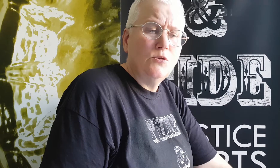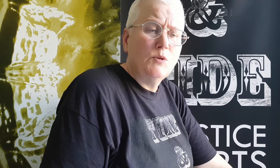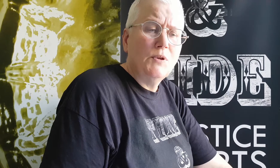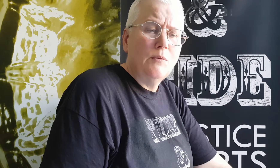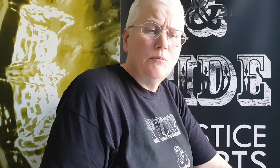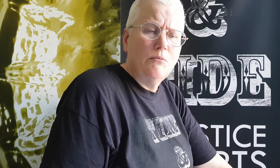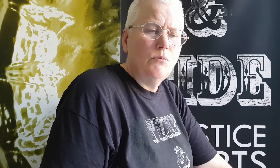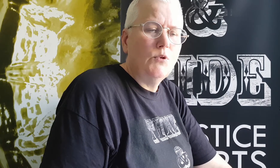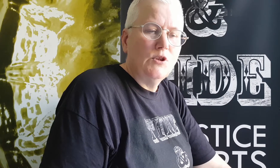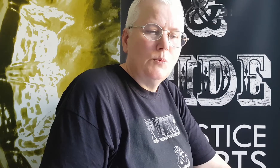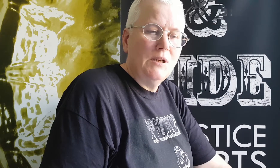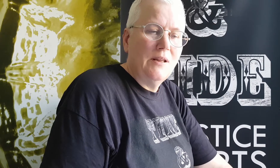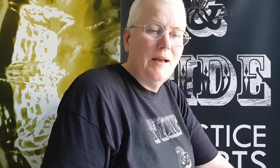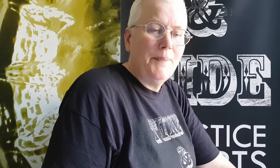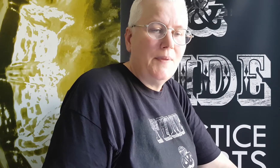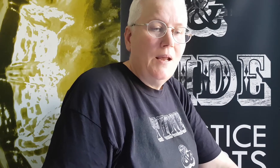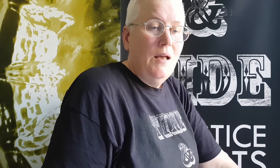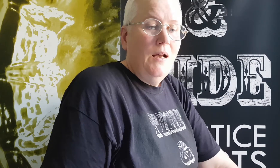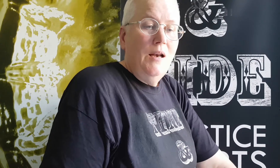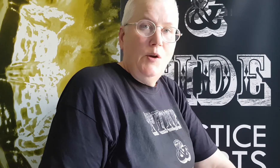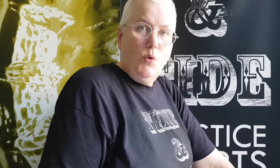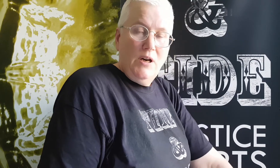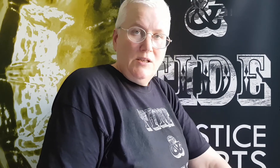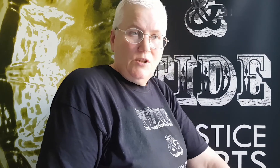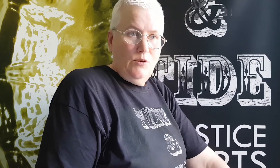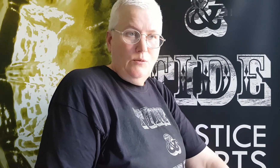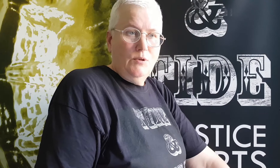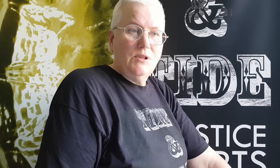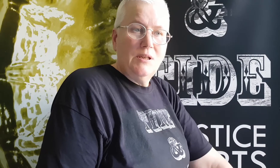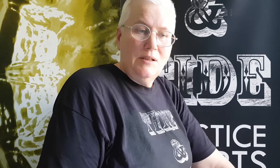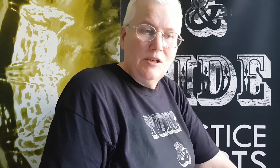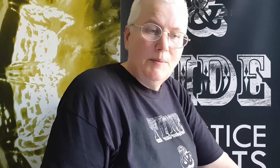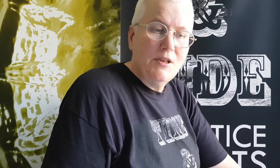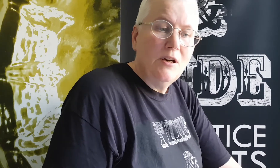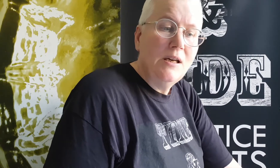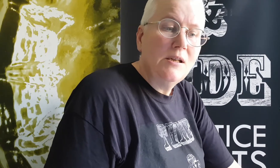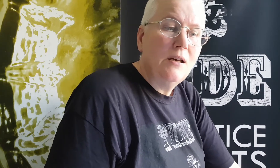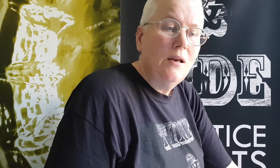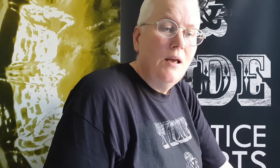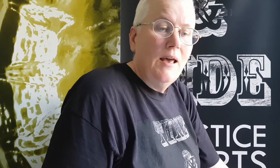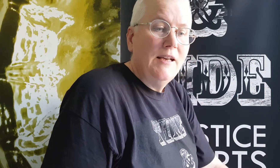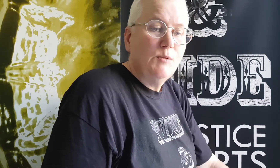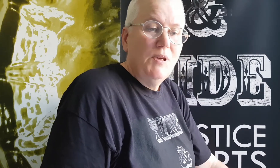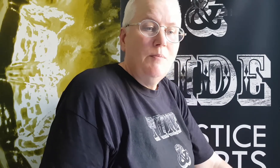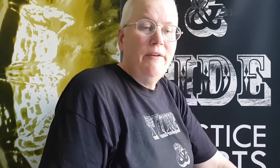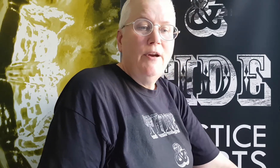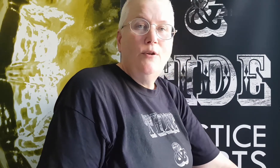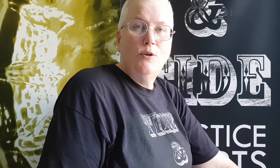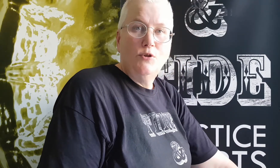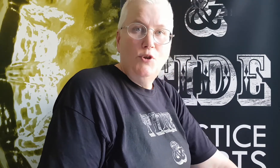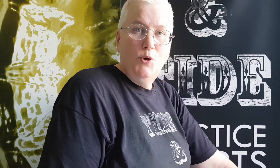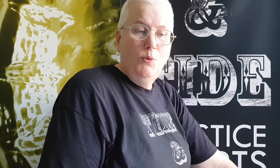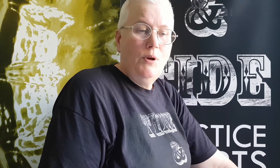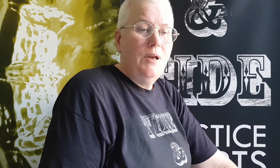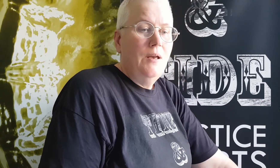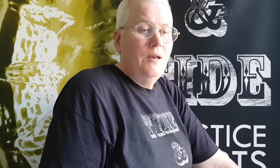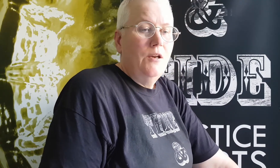but I wouldn't swear to that, Lynn White, who was in Time and Tide, S.B. Merrow, who's new,